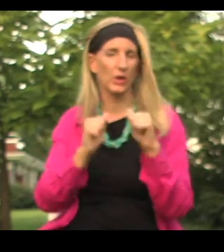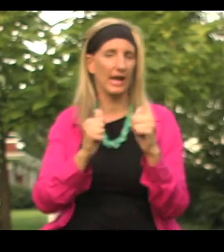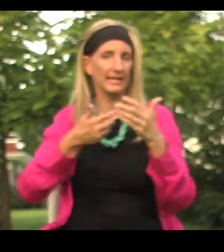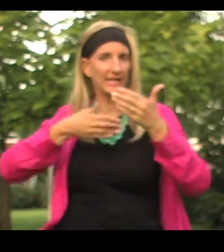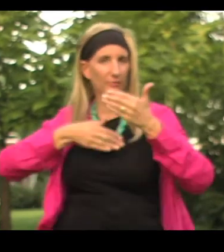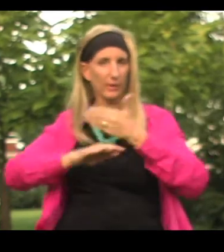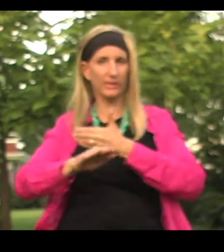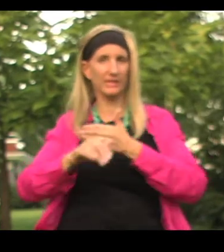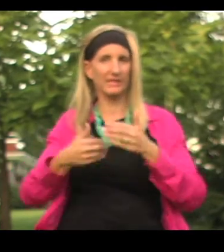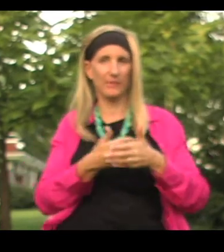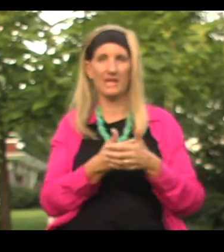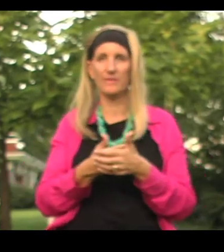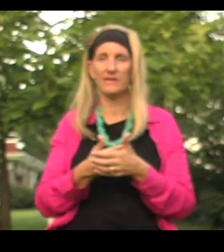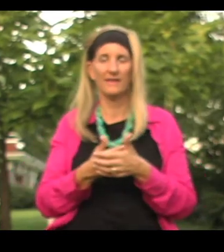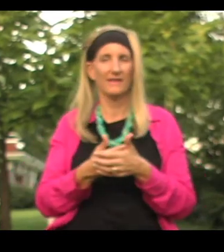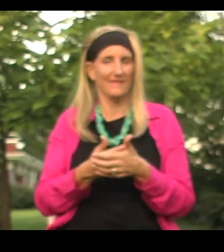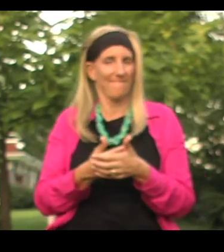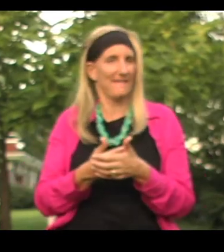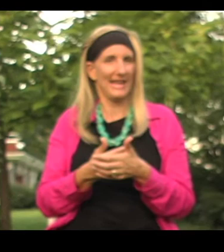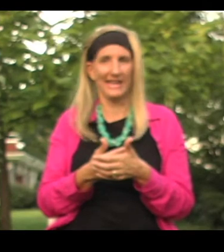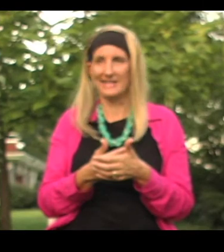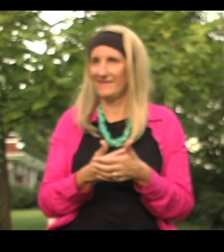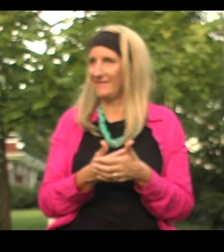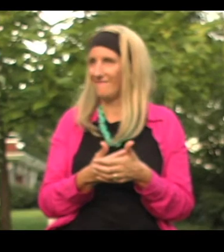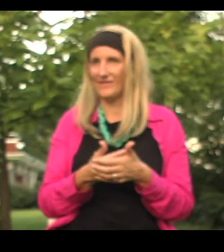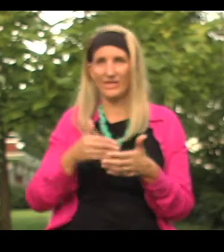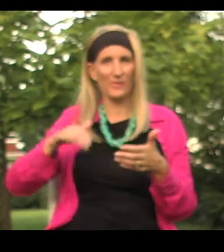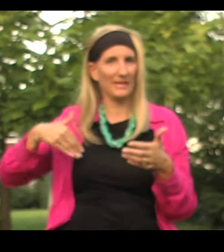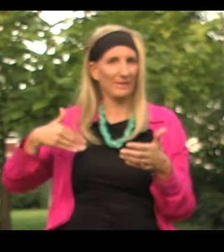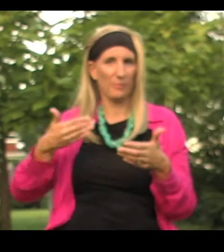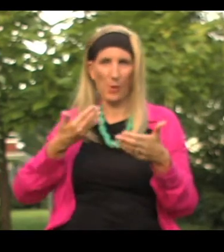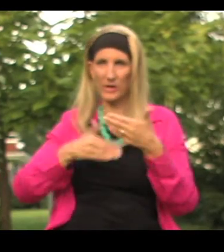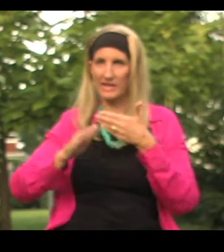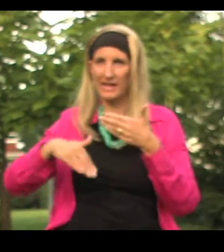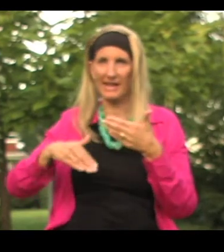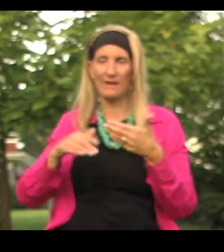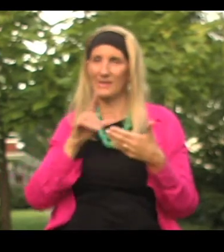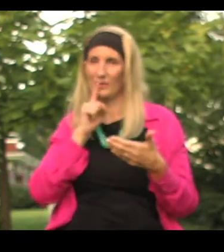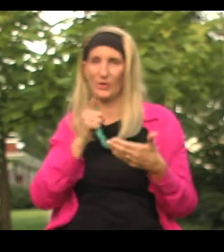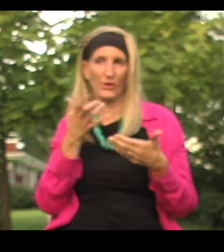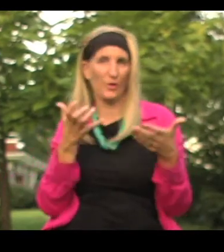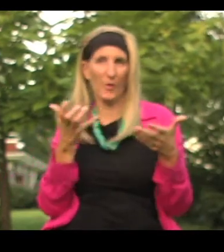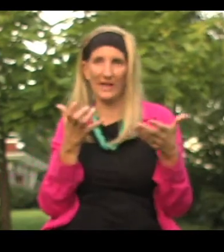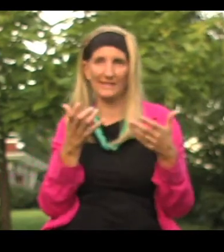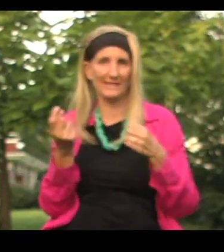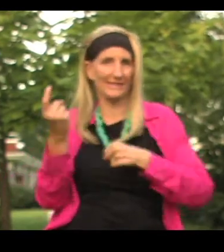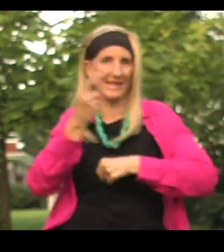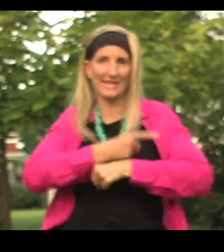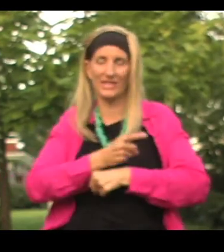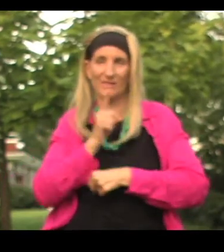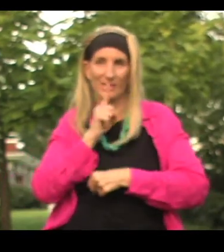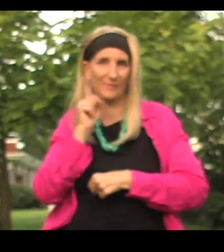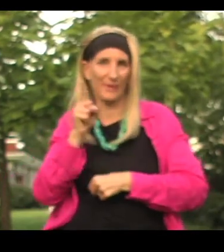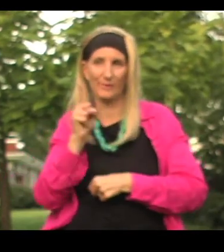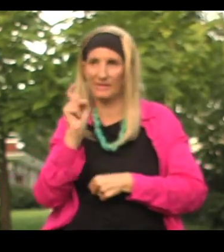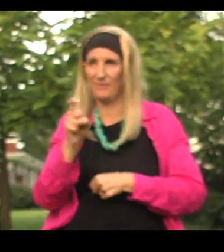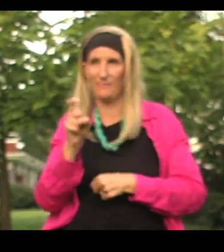trying to give birth to this baby, and she wasn't born yet. I wasn't sure what date she was supposed to be